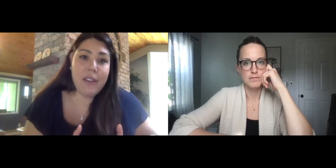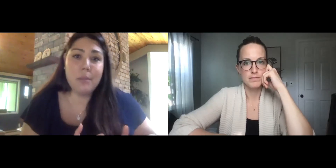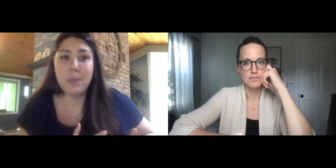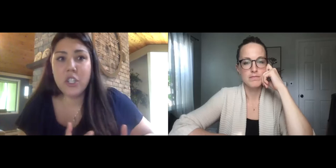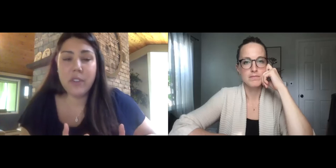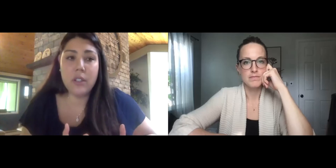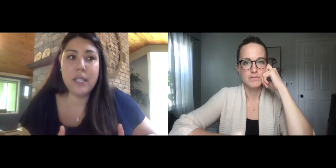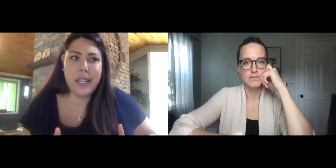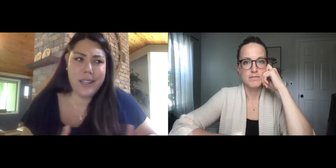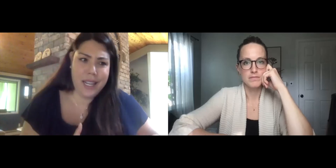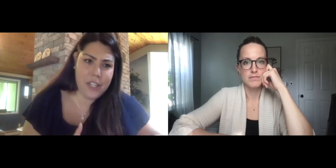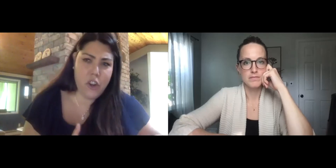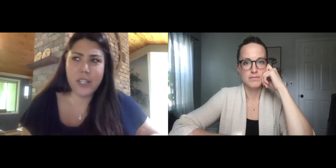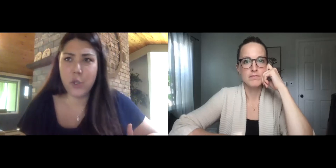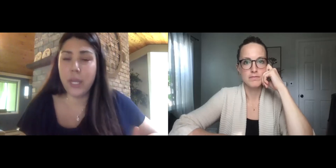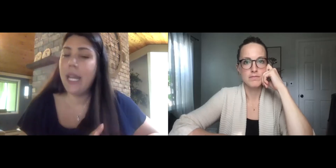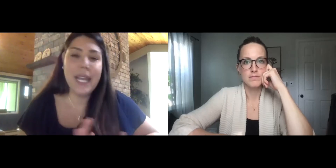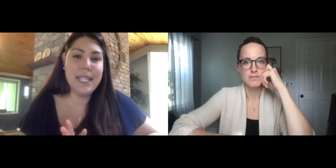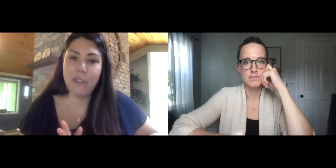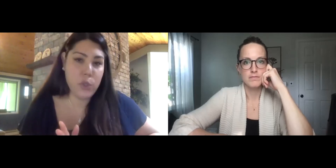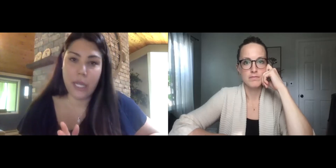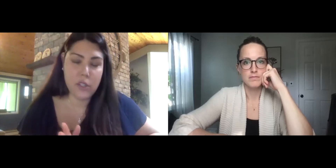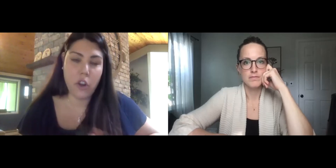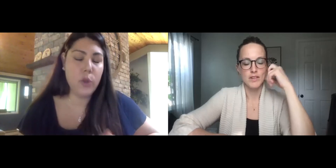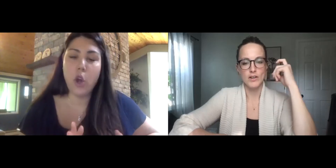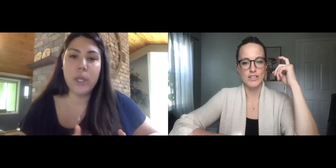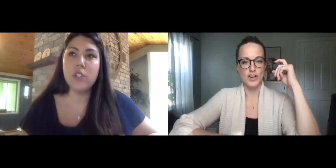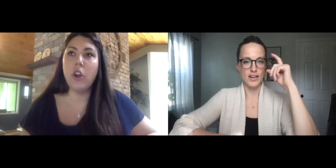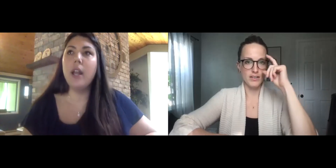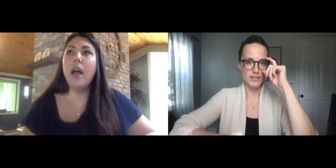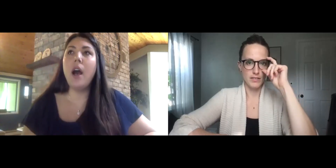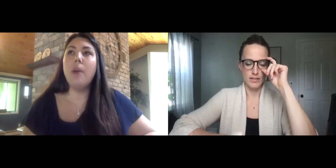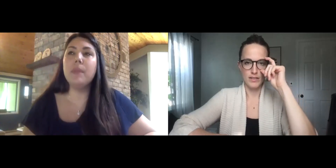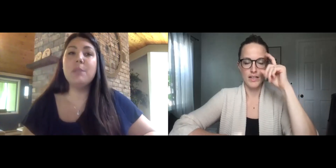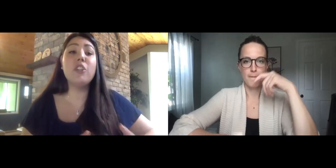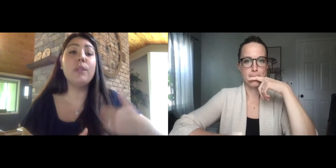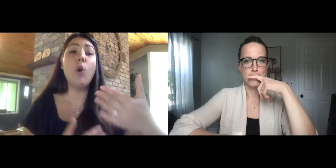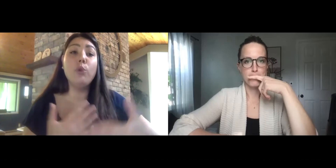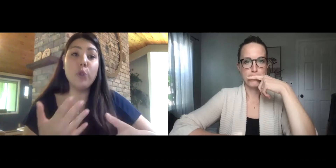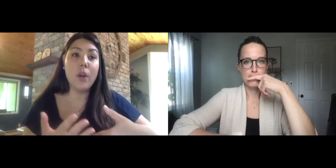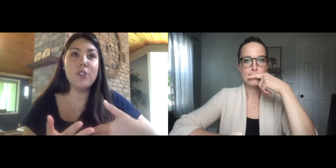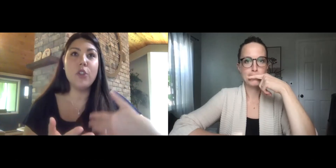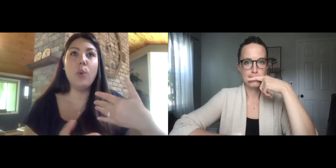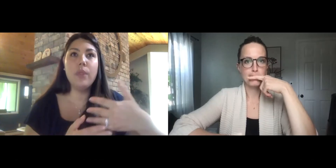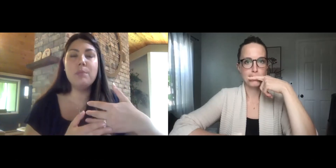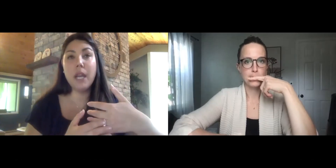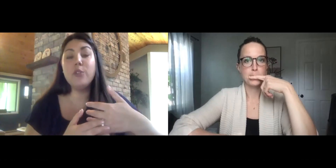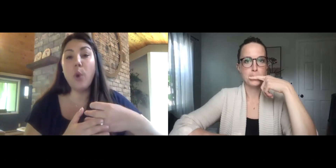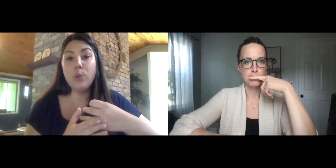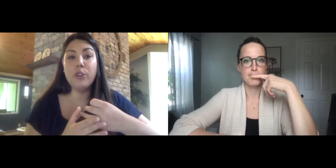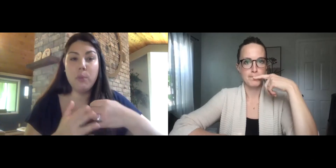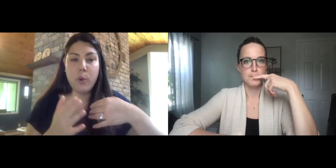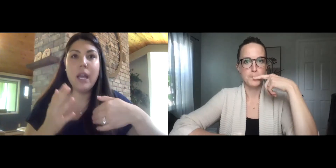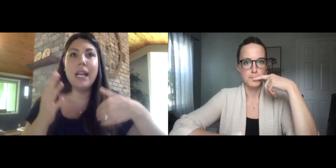of having some speech difficulties. Like, can I start? Is it too late? It's never too late to start. You can always start. Especially with the older ones, it's because